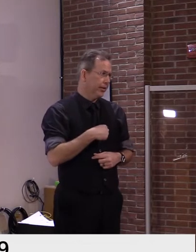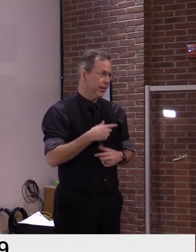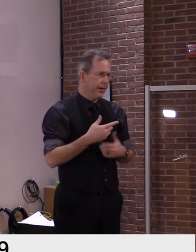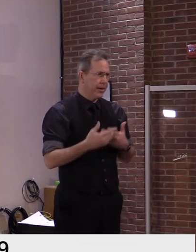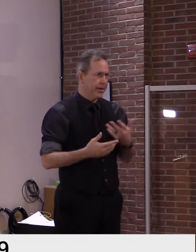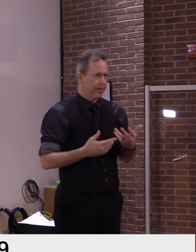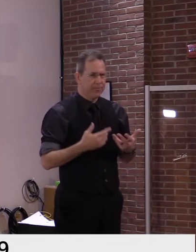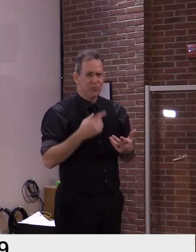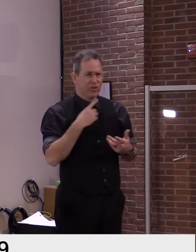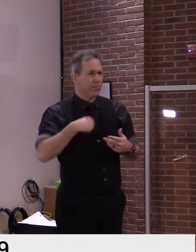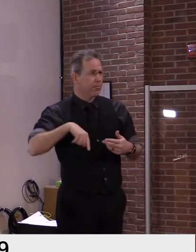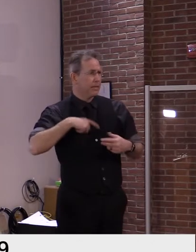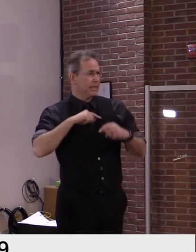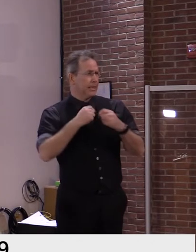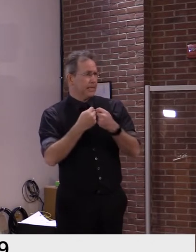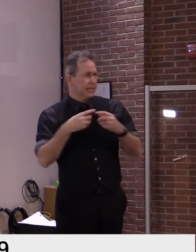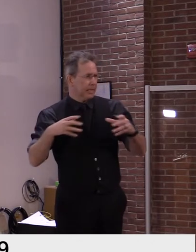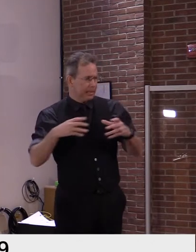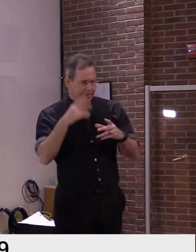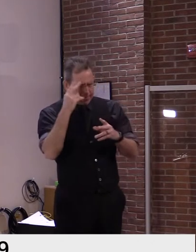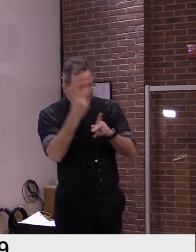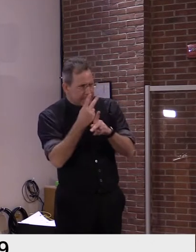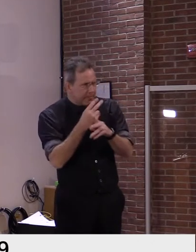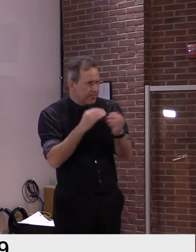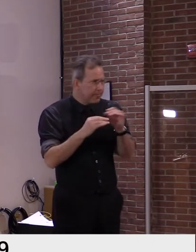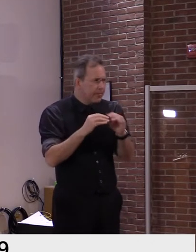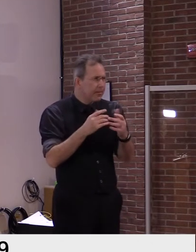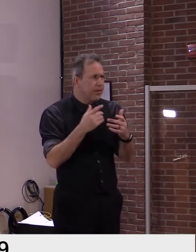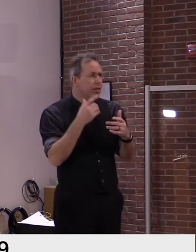the Johnson & Johnson after